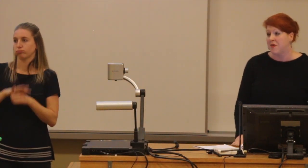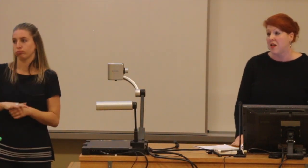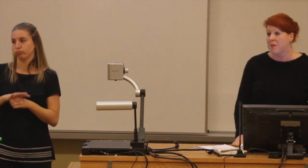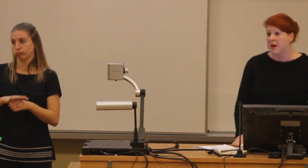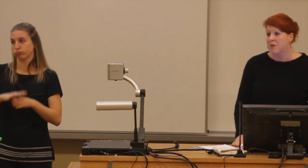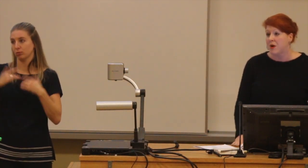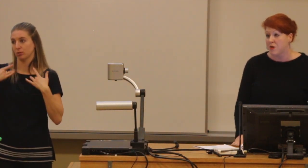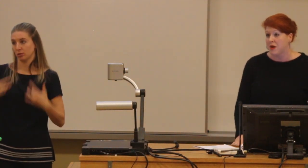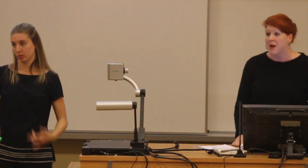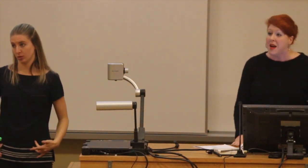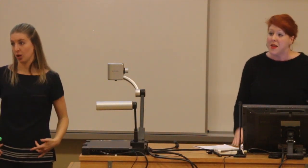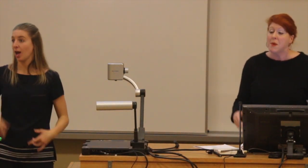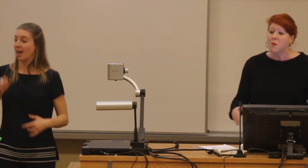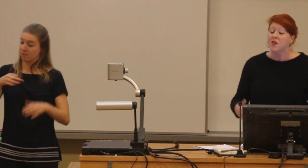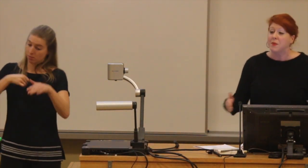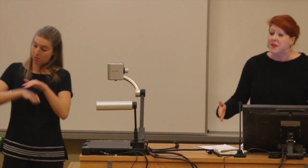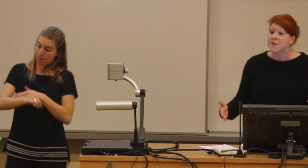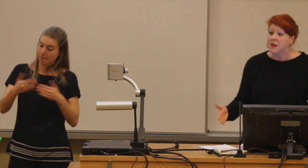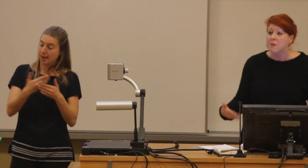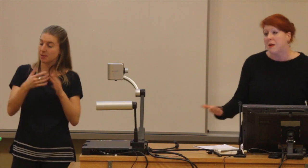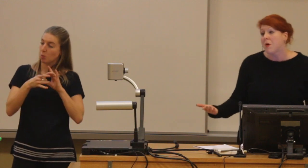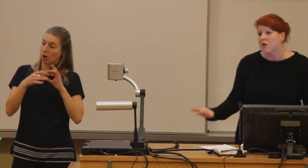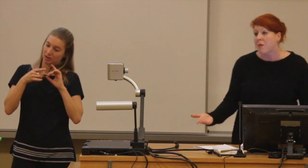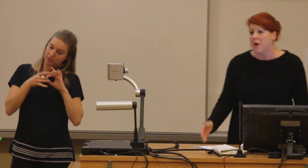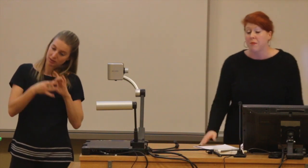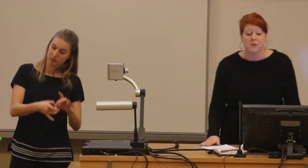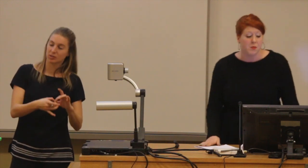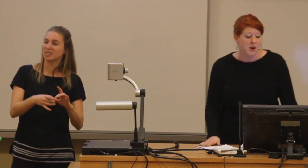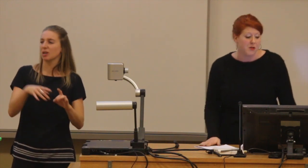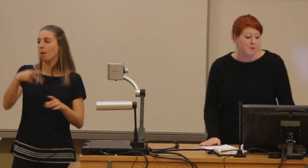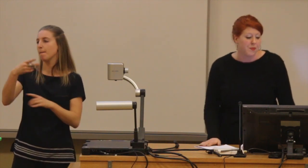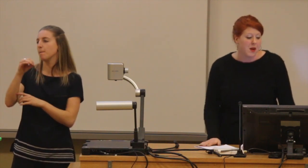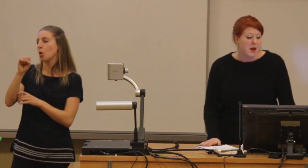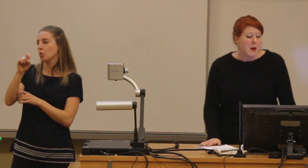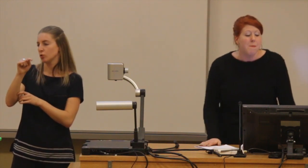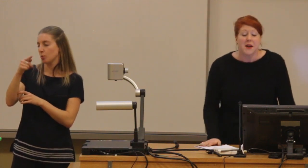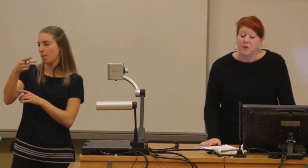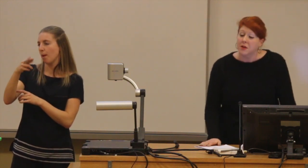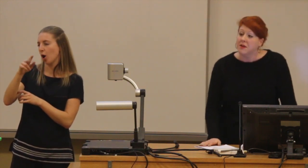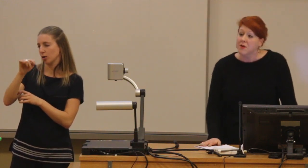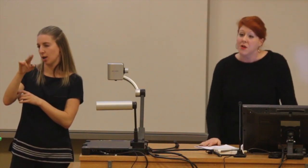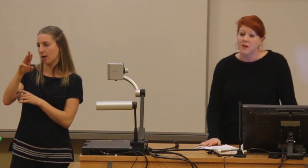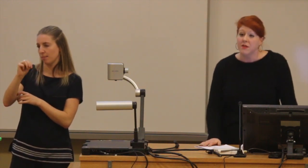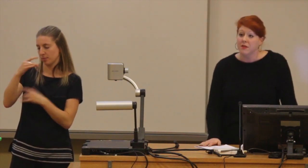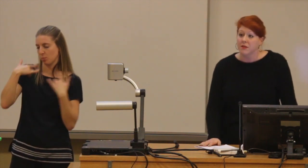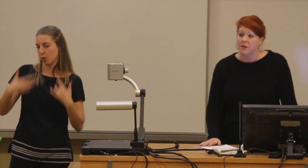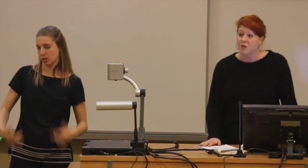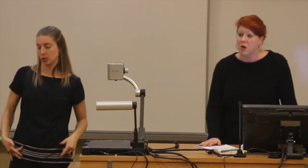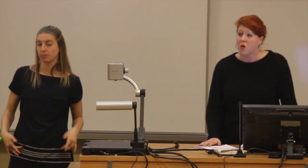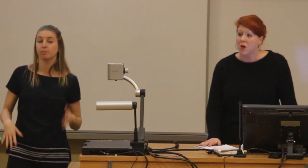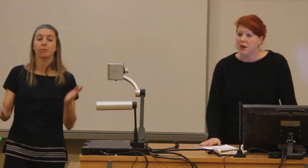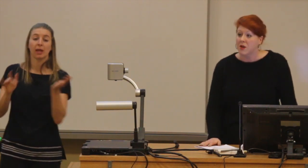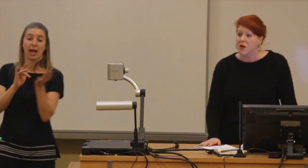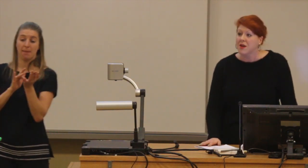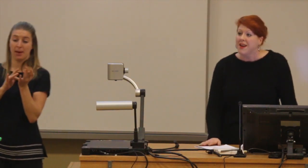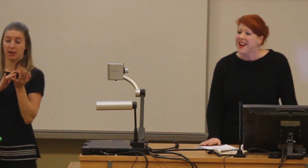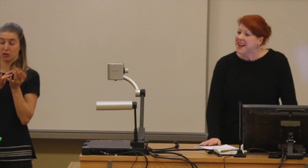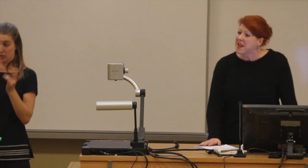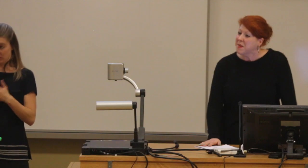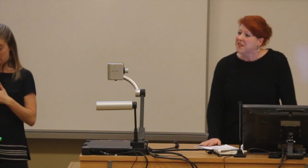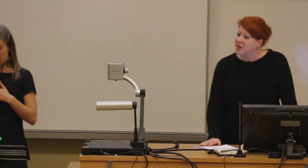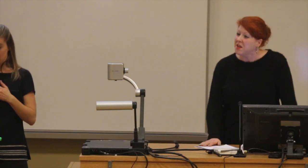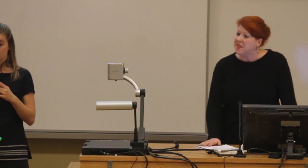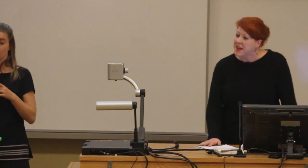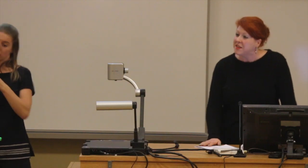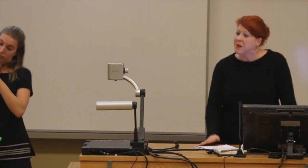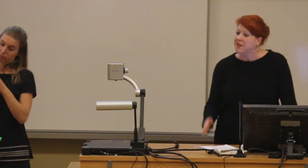at risk for developing depression. That might more specifically be postpartum depression. Medical conditions, strong correlation. And